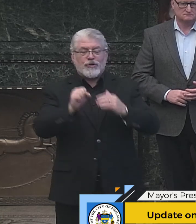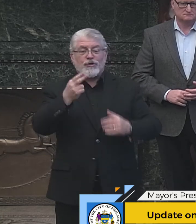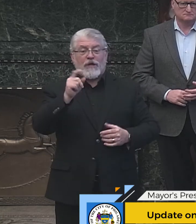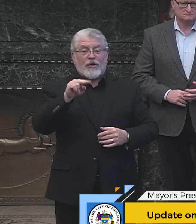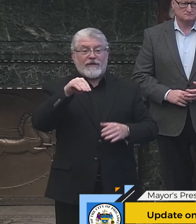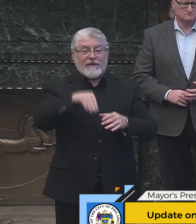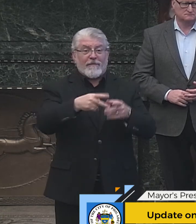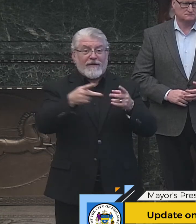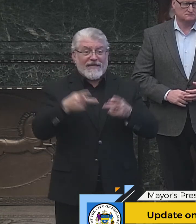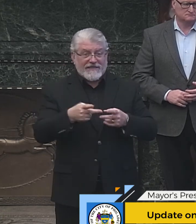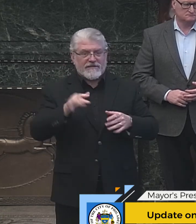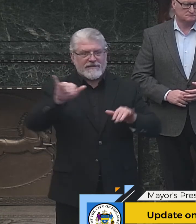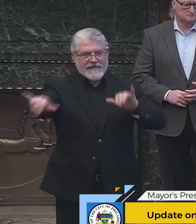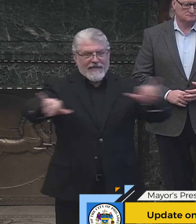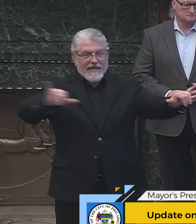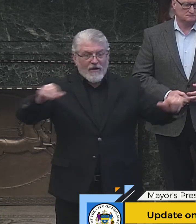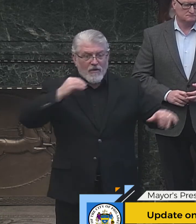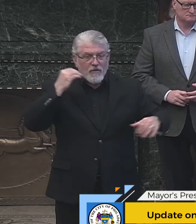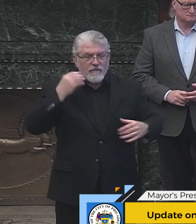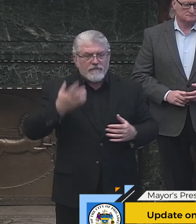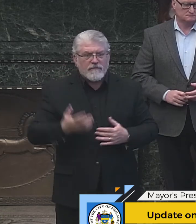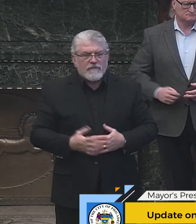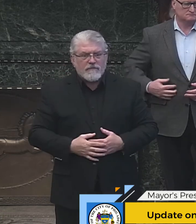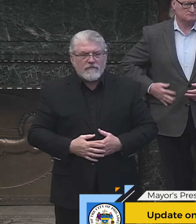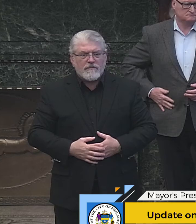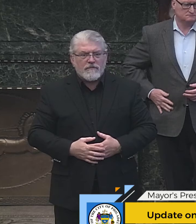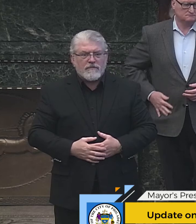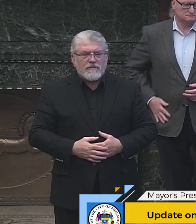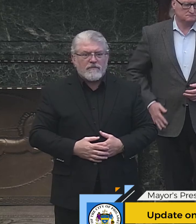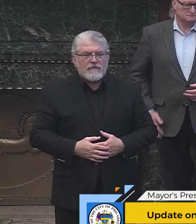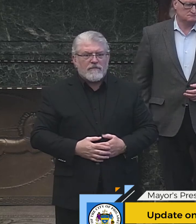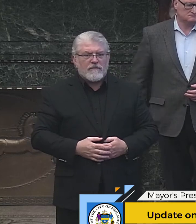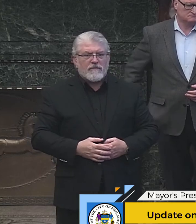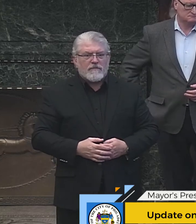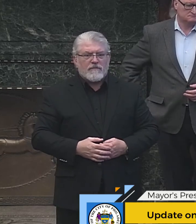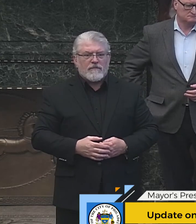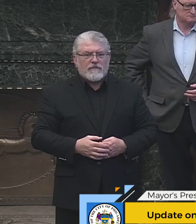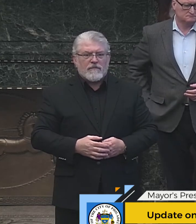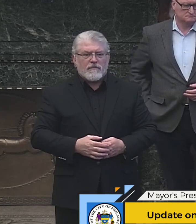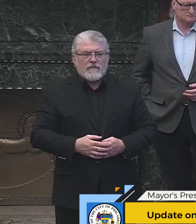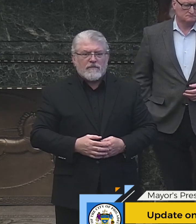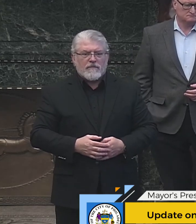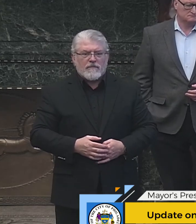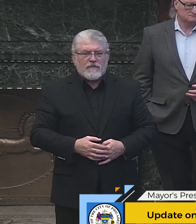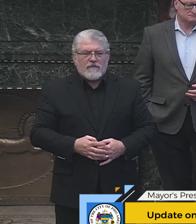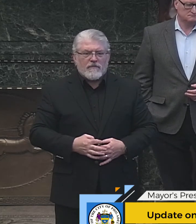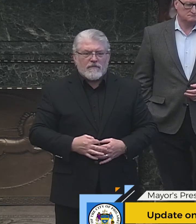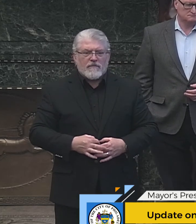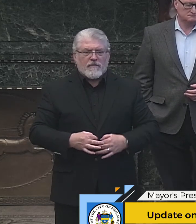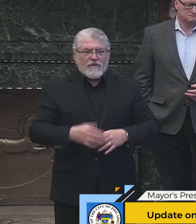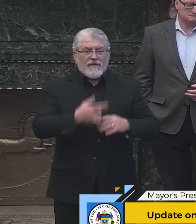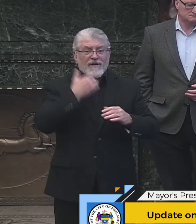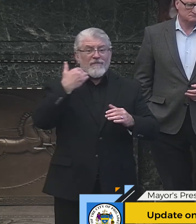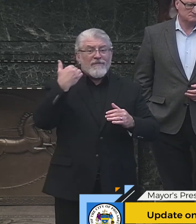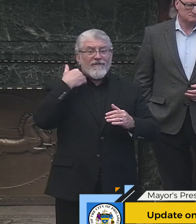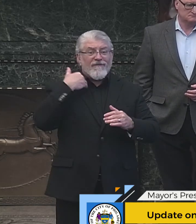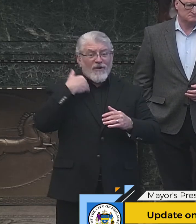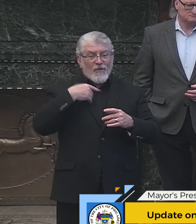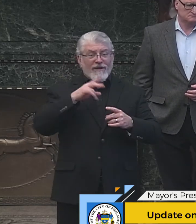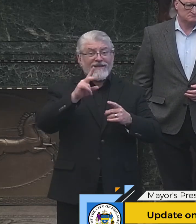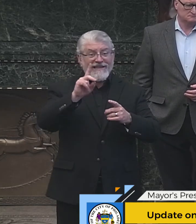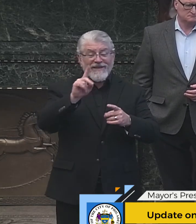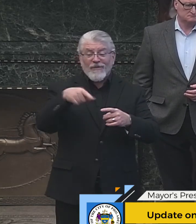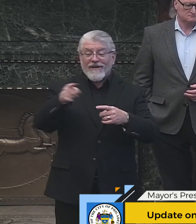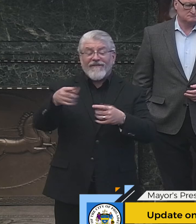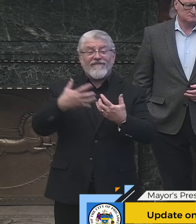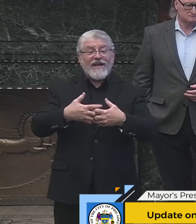people to shelter in place. We did not want them to leave their house because we were in immediate fear of their safety.